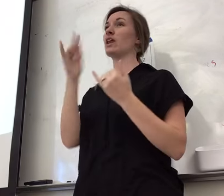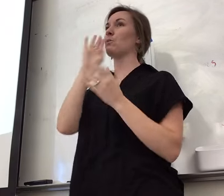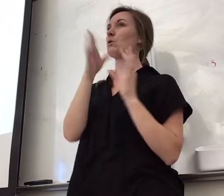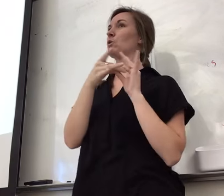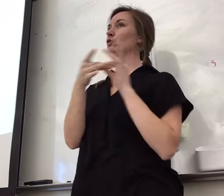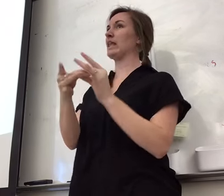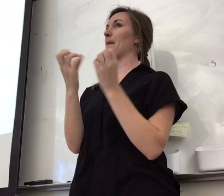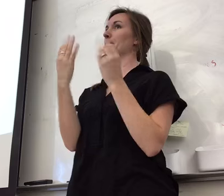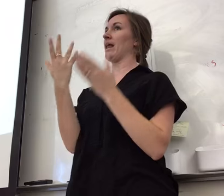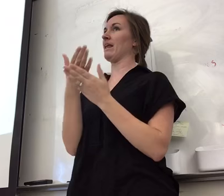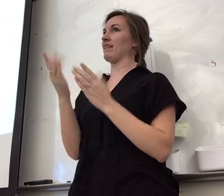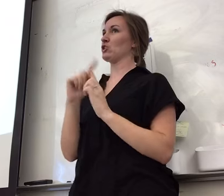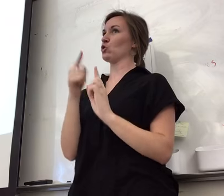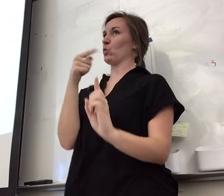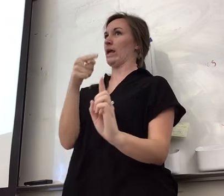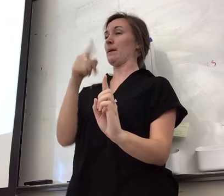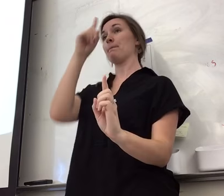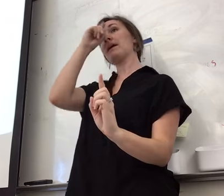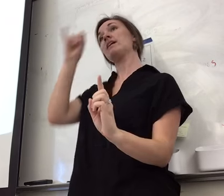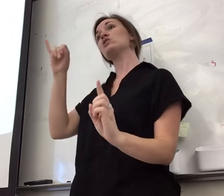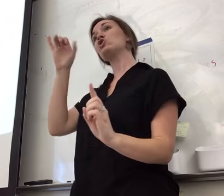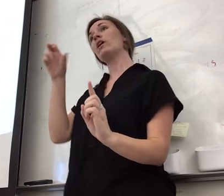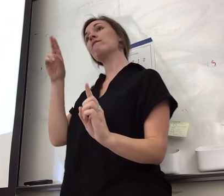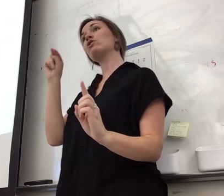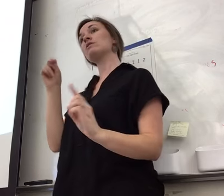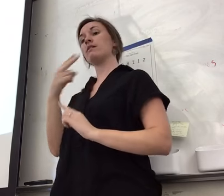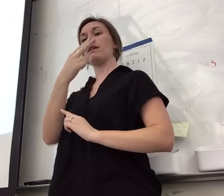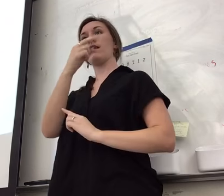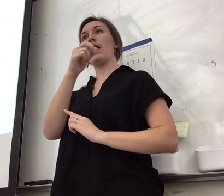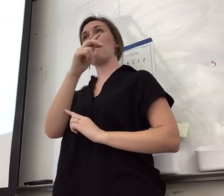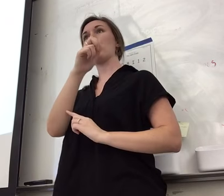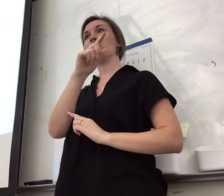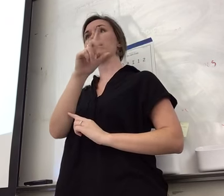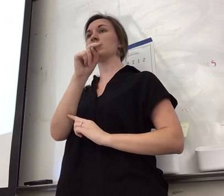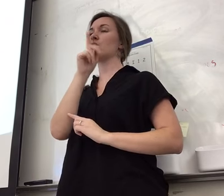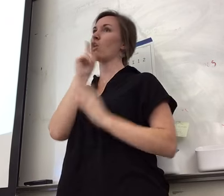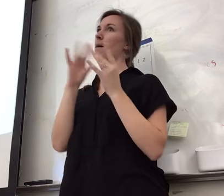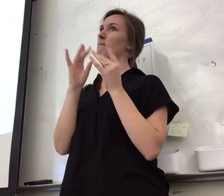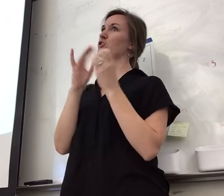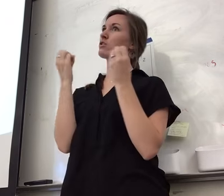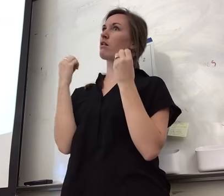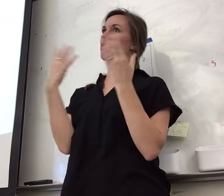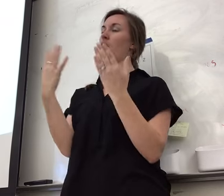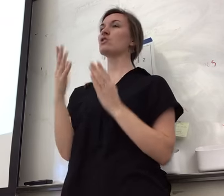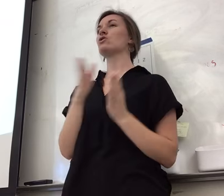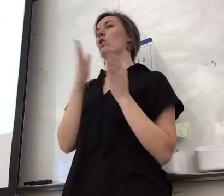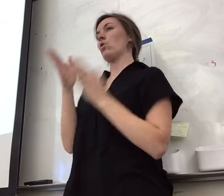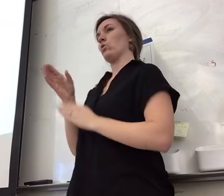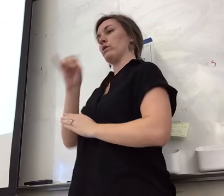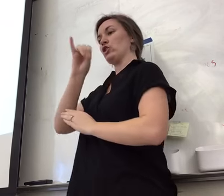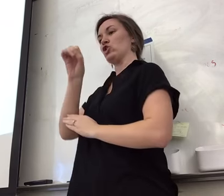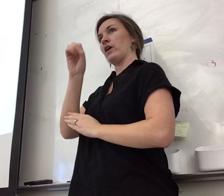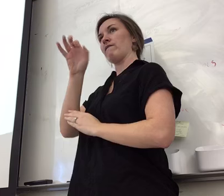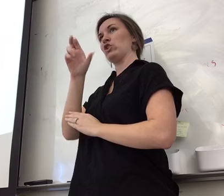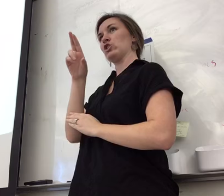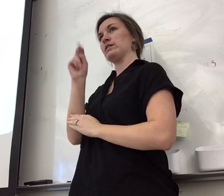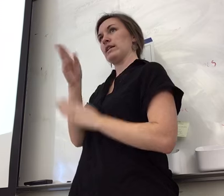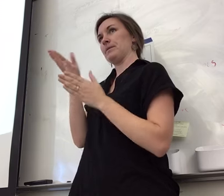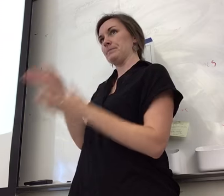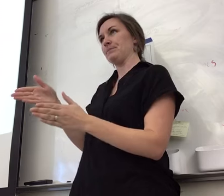Hamilton because Jefferson and Hamilton are talked about a lot in this different thing. So let's talk about a little bit about Jefferson. Now, in terms of Jefferson, he is going